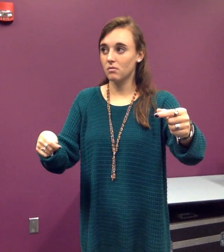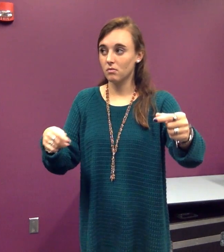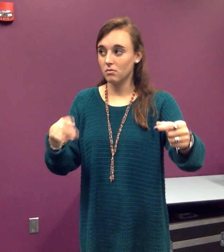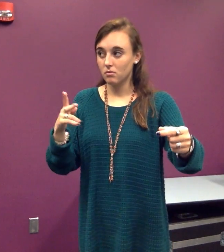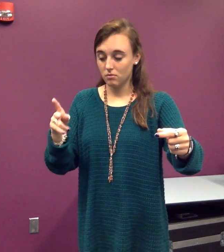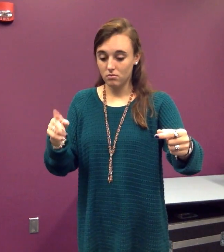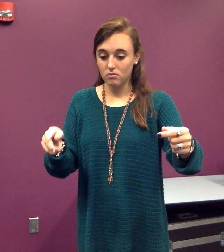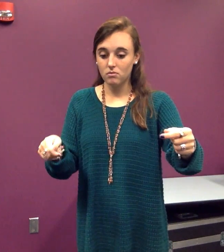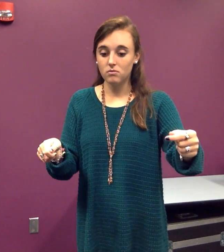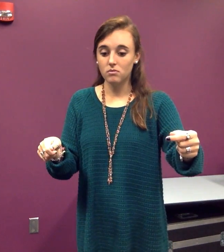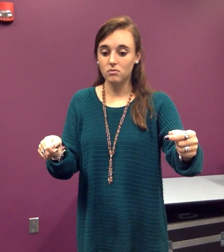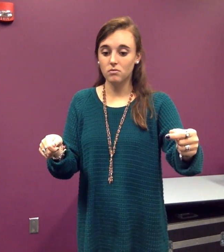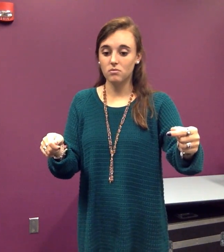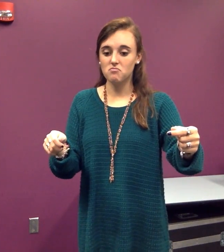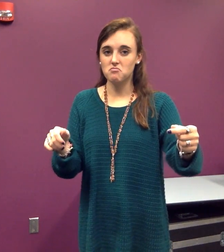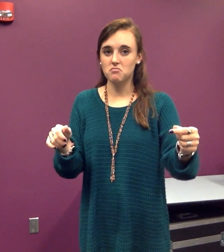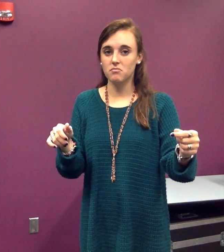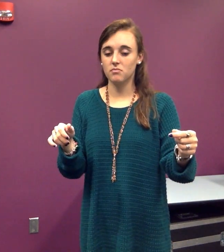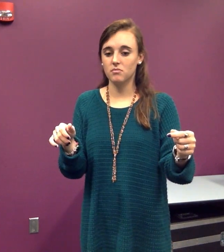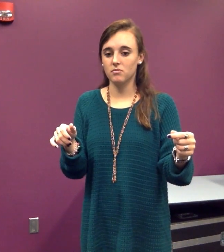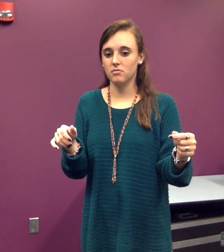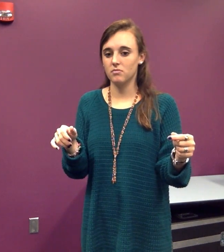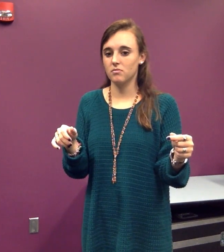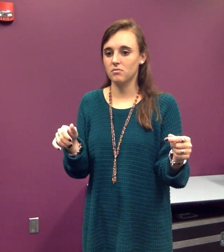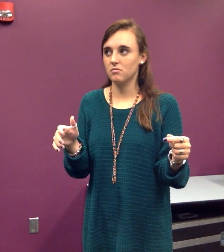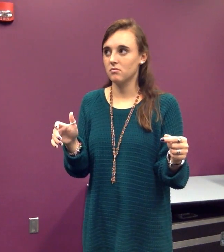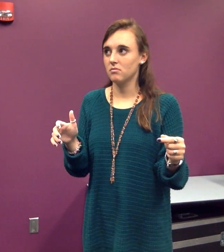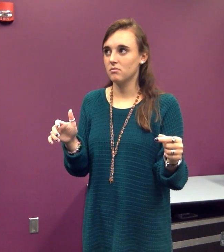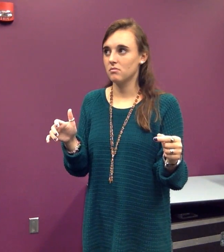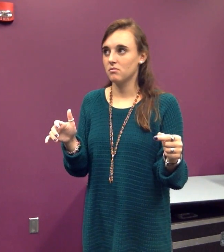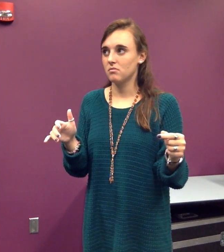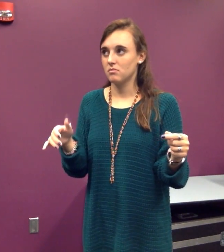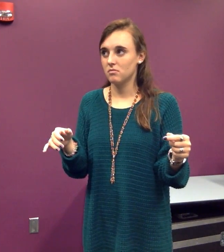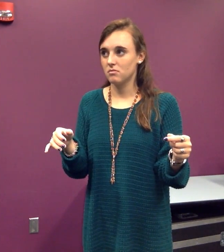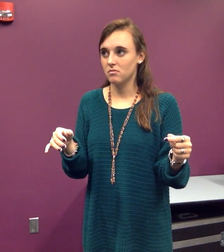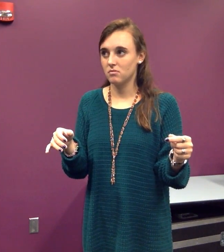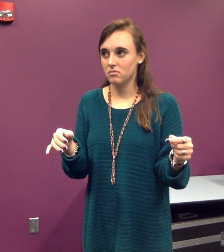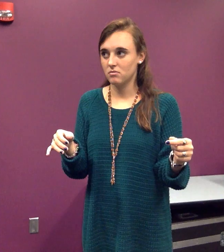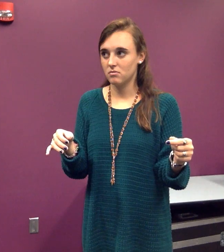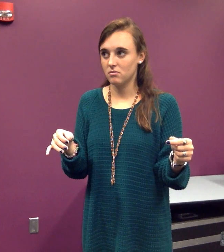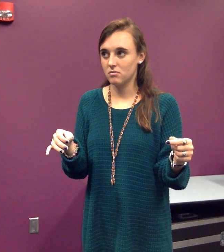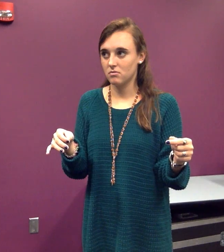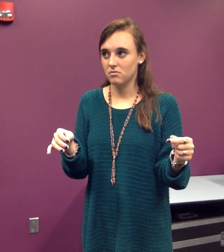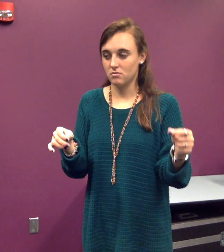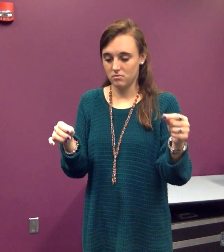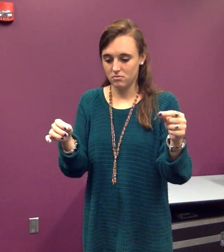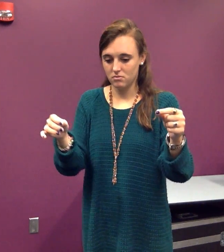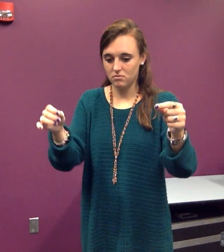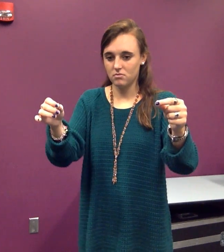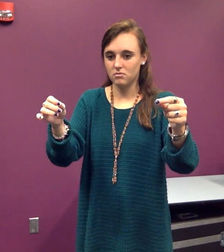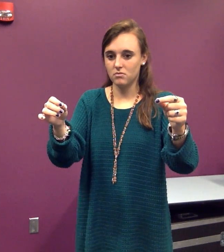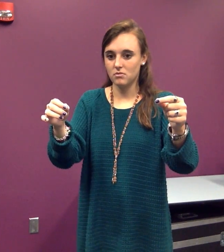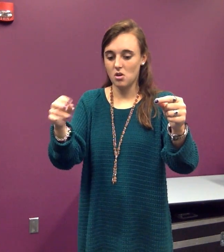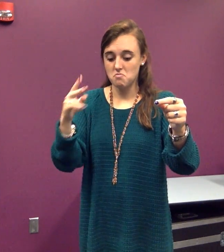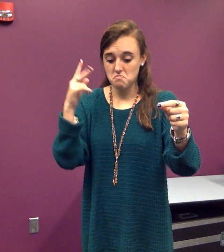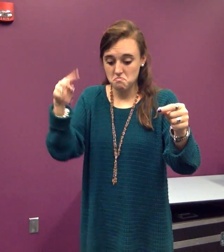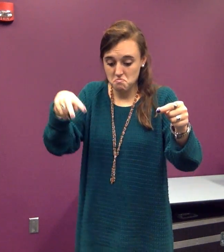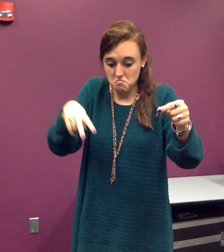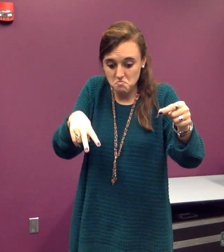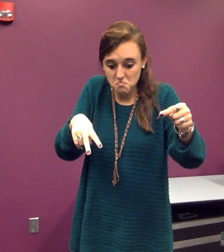cartoon Road Runner or something. You're looking straight down into Broadway. You see the 3 towers.